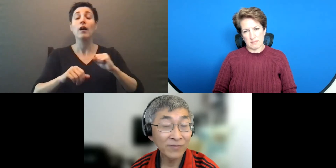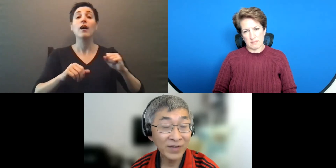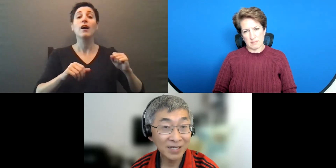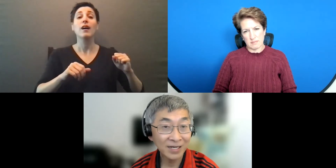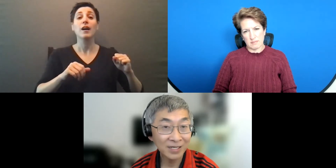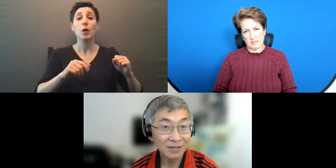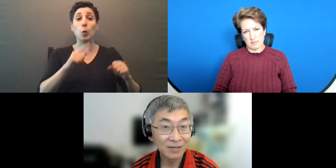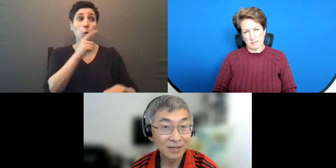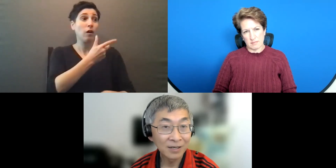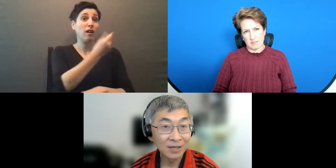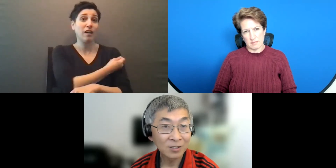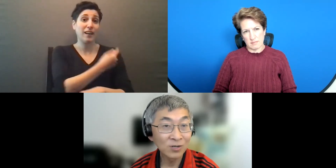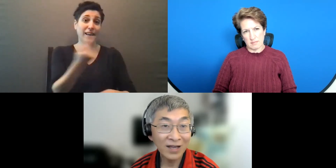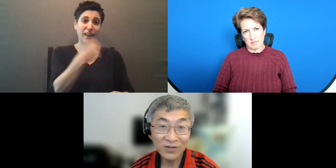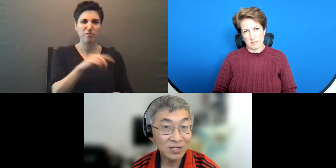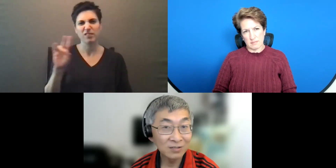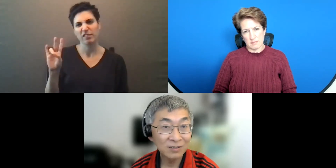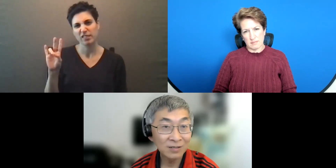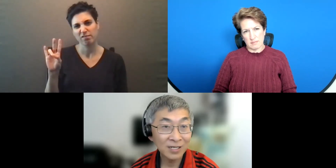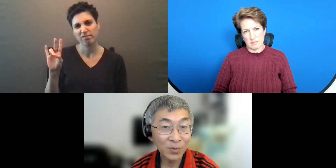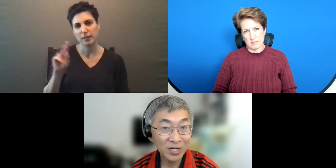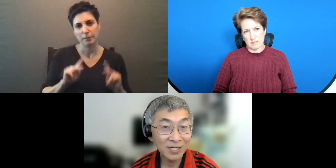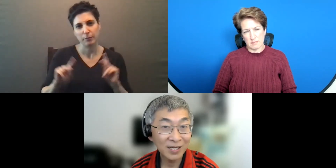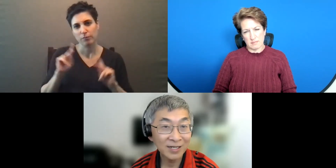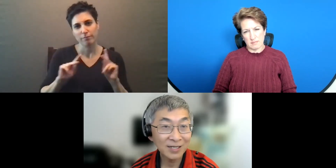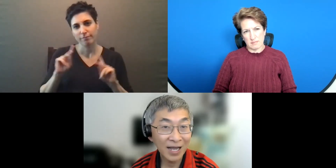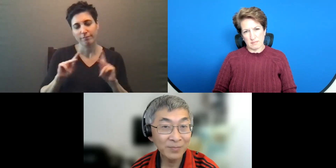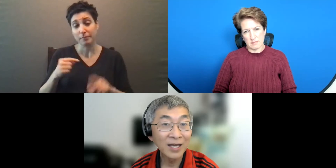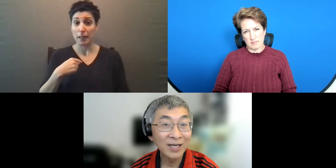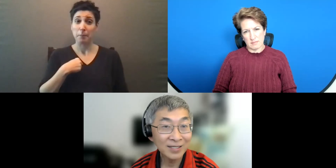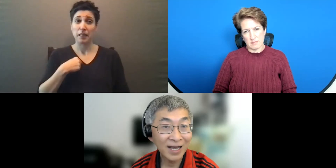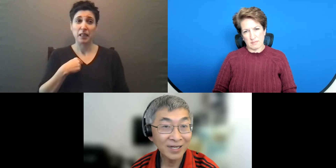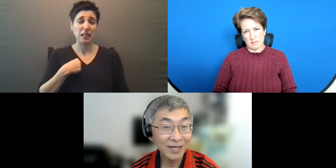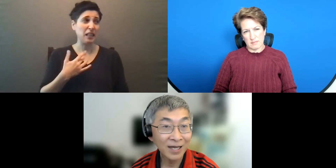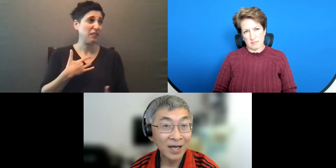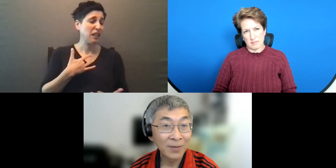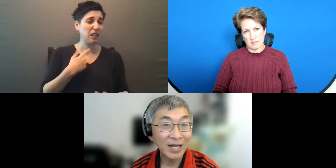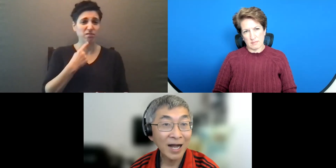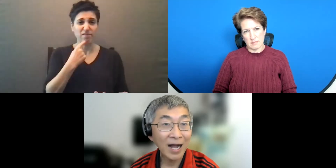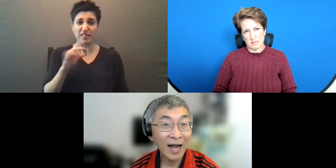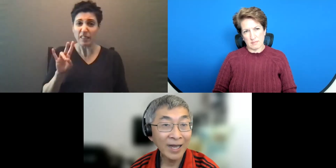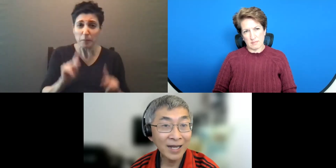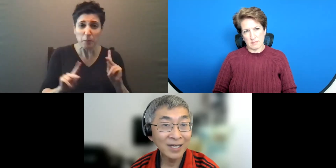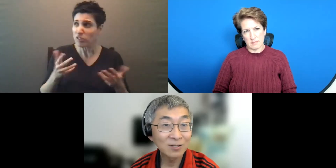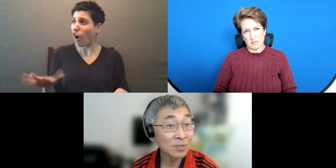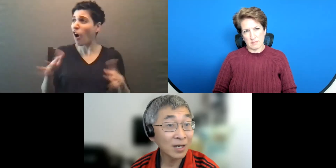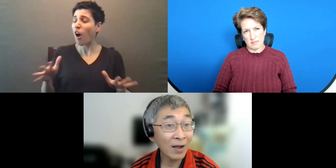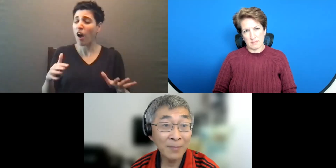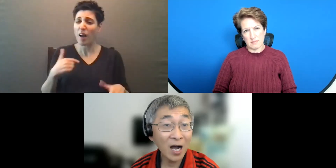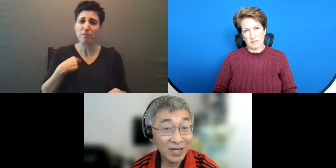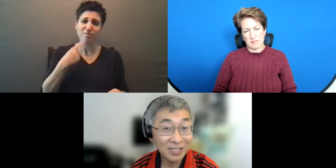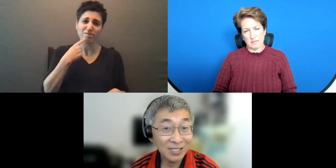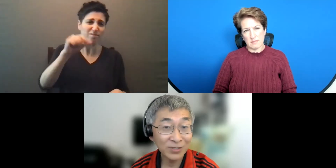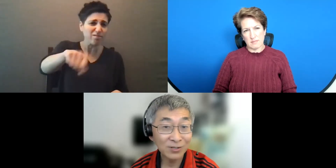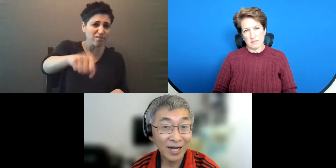7 vaccinated. Do I feel disappointed at the time? Yes, I did. But